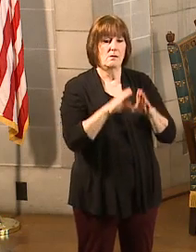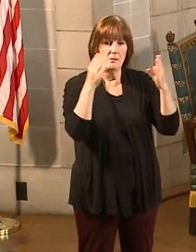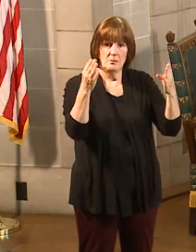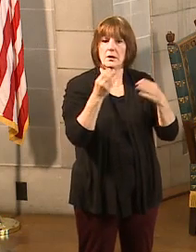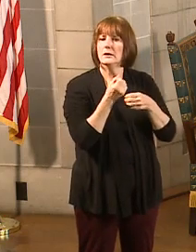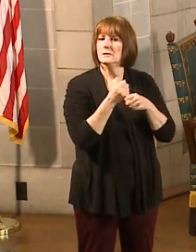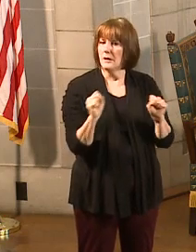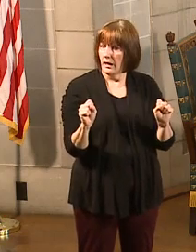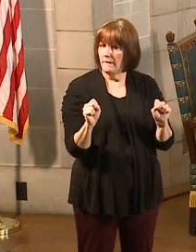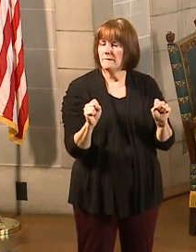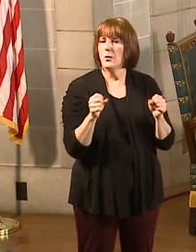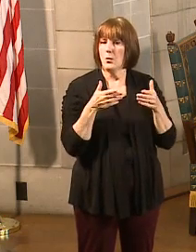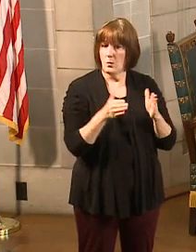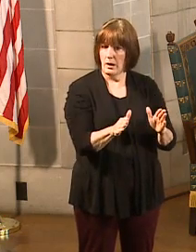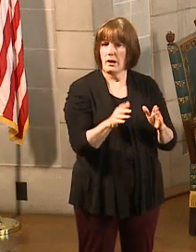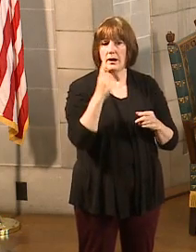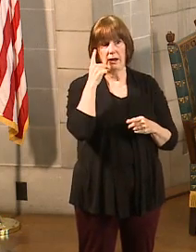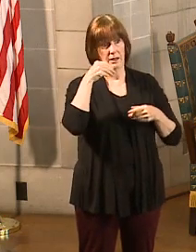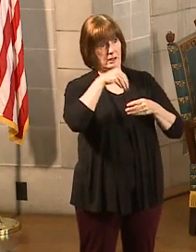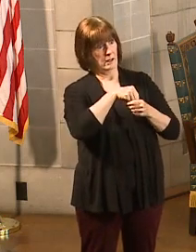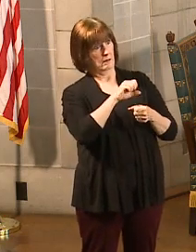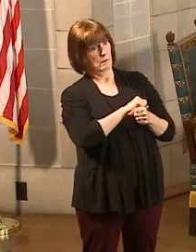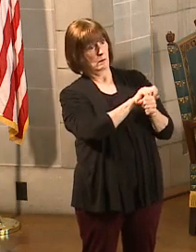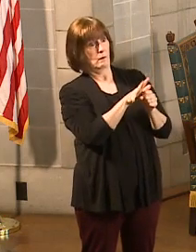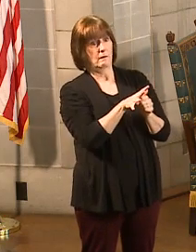effective way in the light of the COVID-19 pandemic.